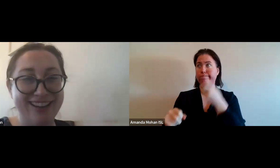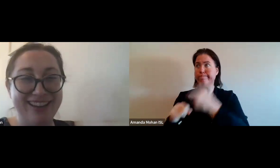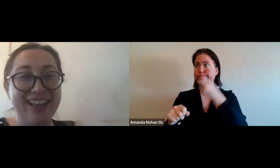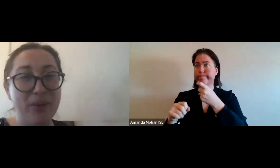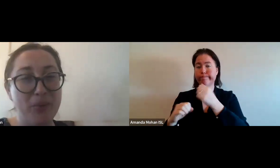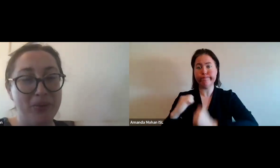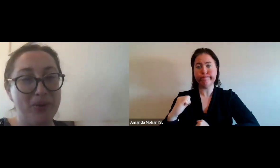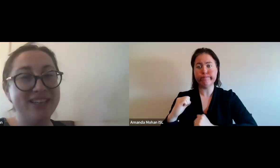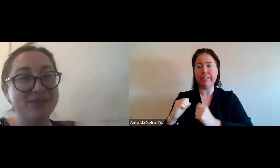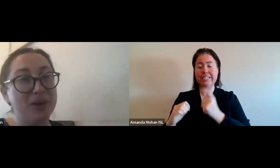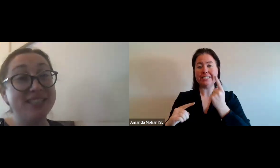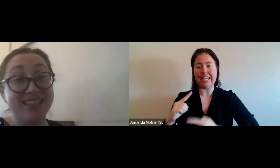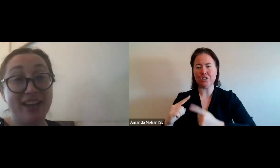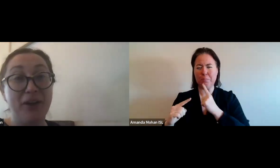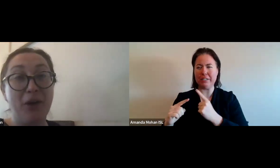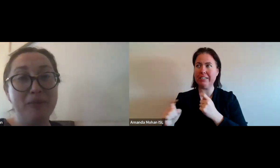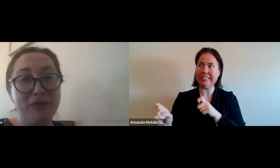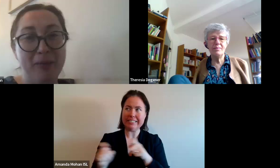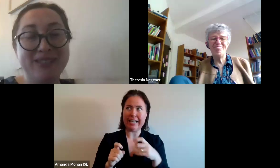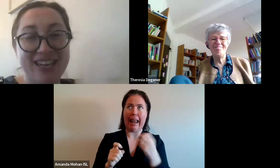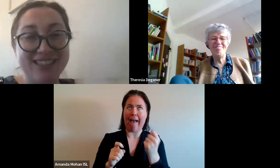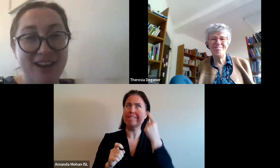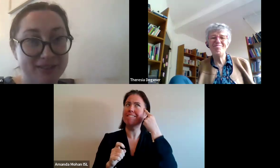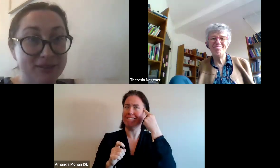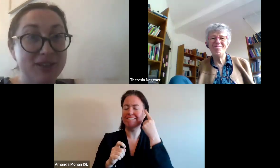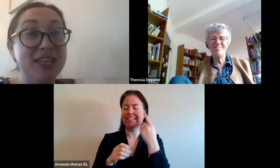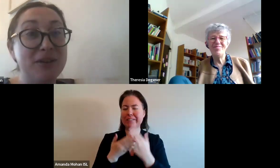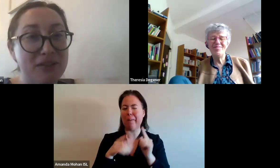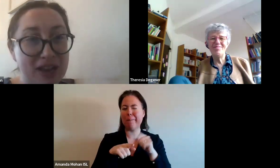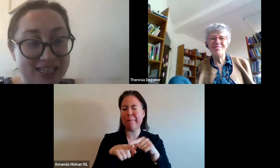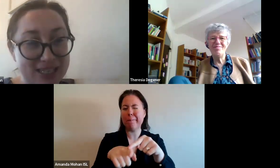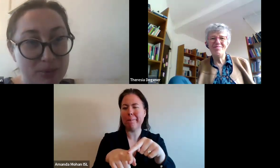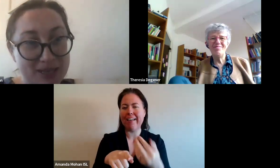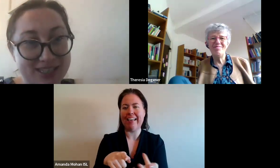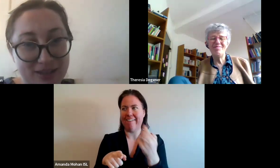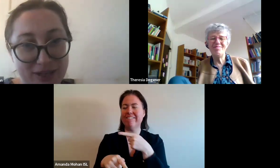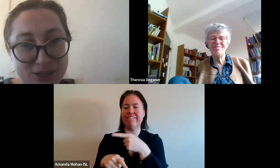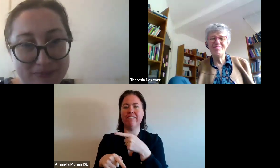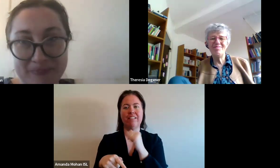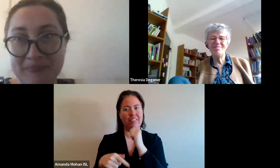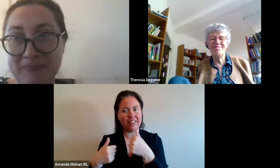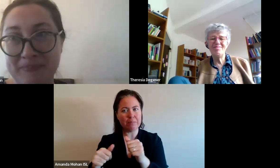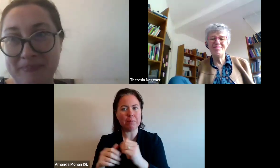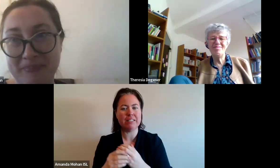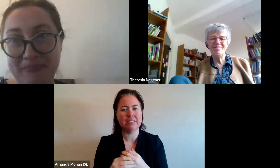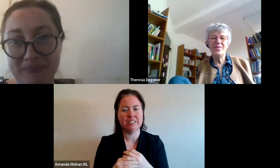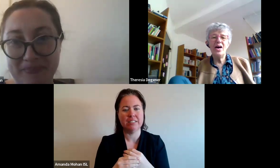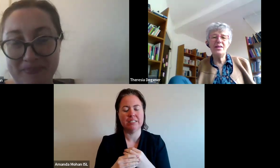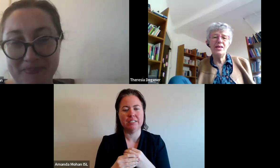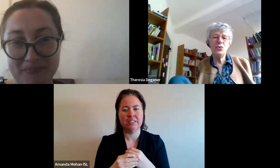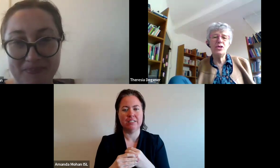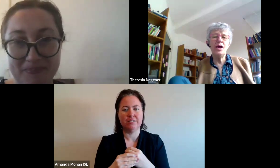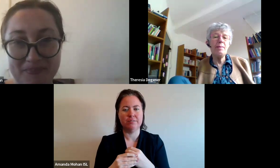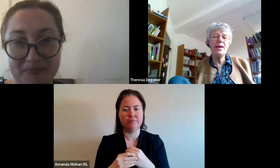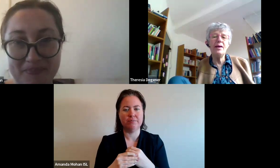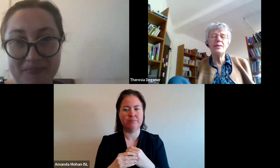what is it that can come from states not continually failing to implement the convention? I